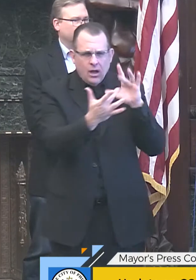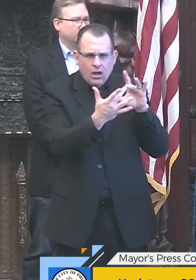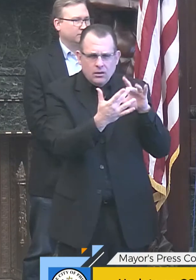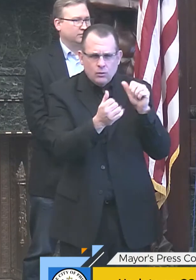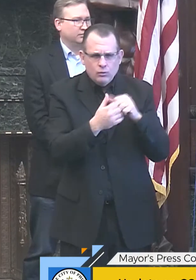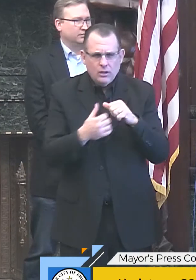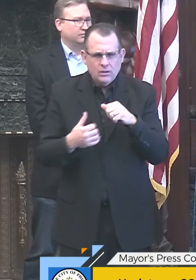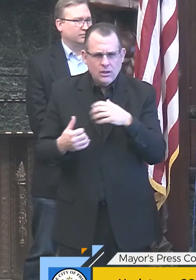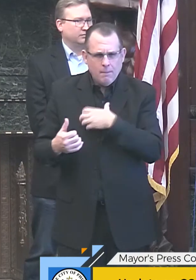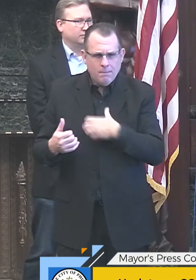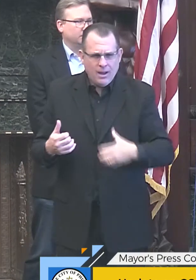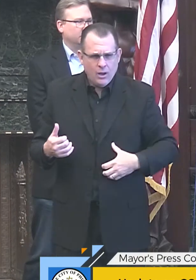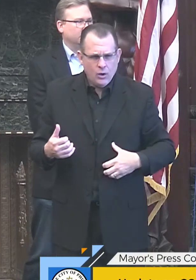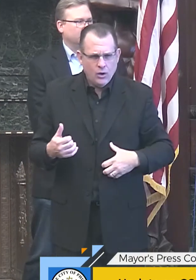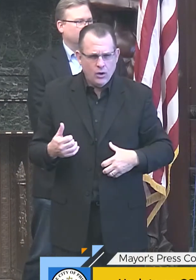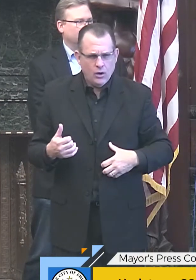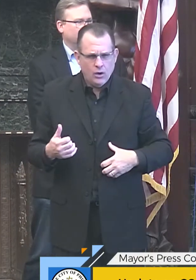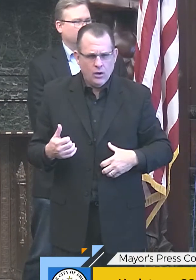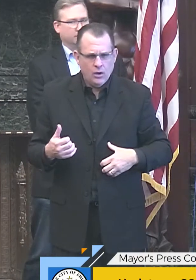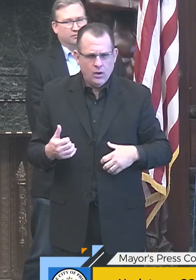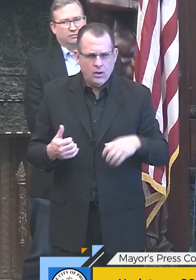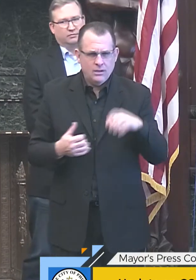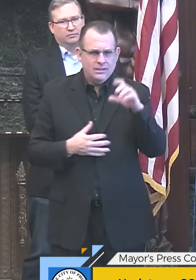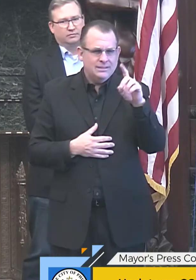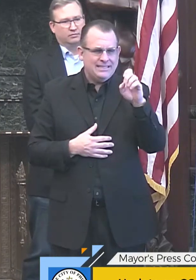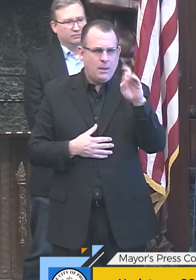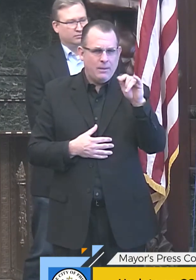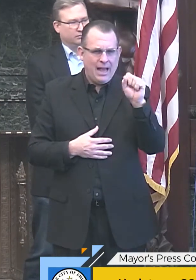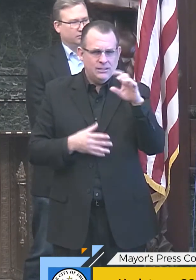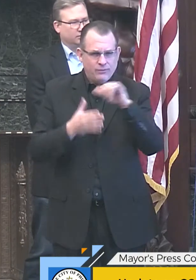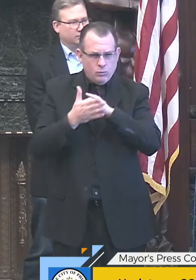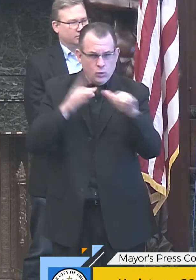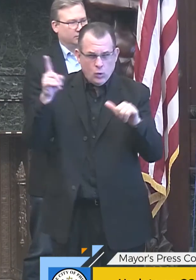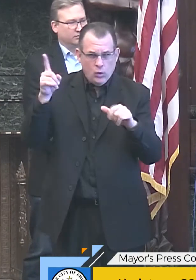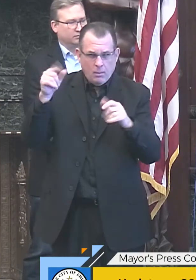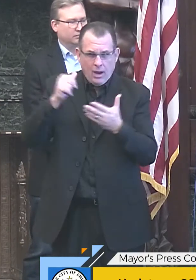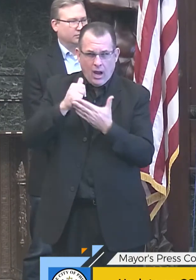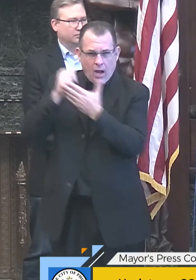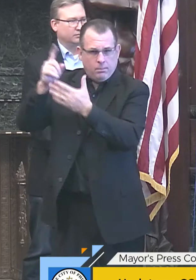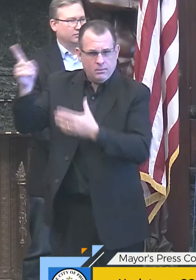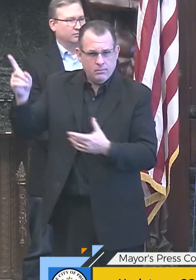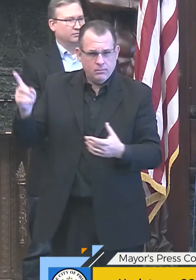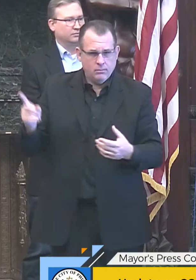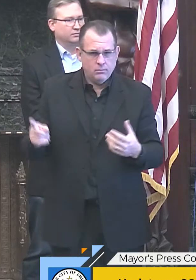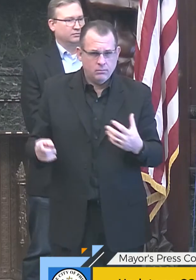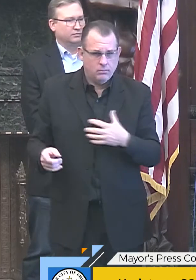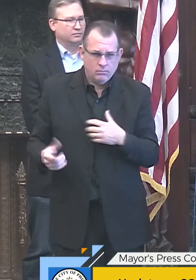with their hospital capacity? No, I've not had any conversations with either the mayor or the governor.